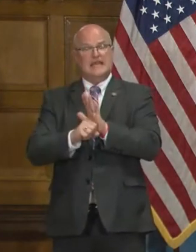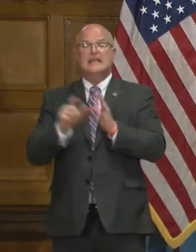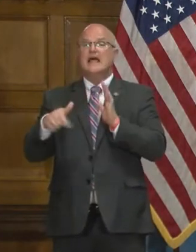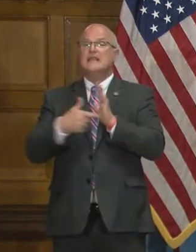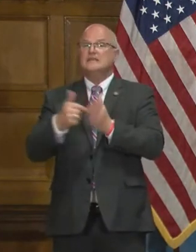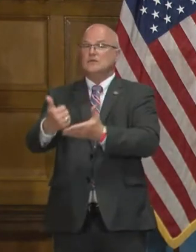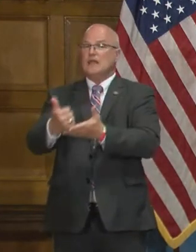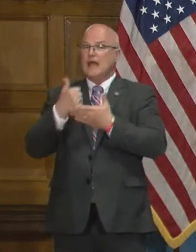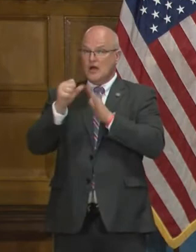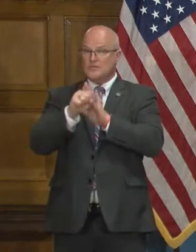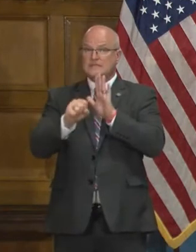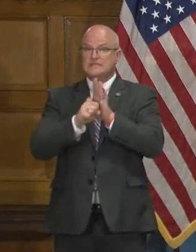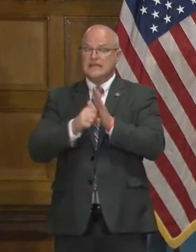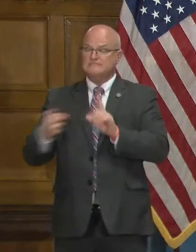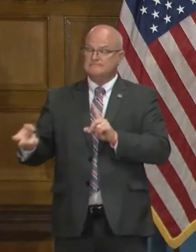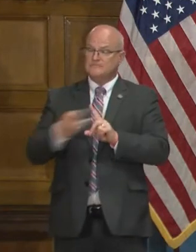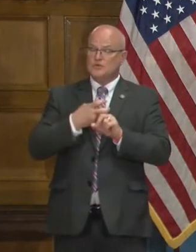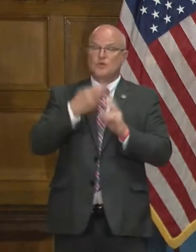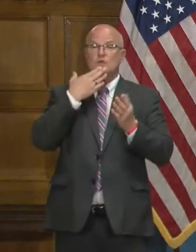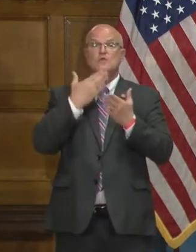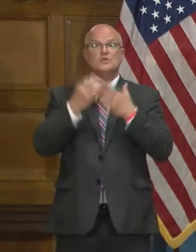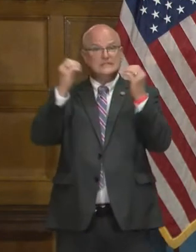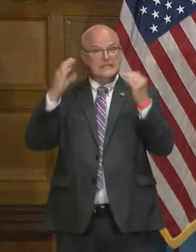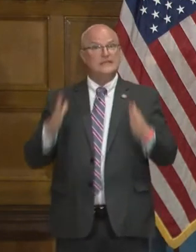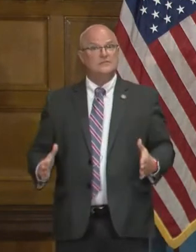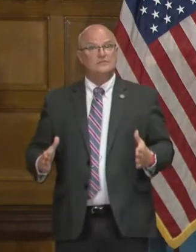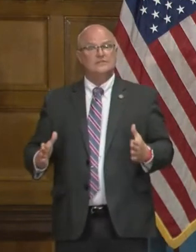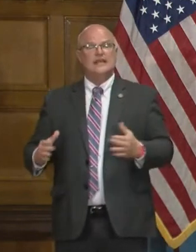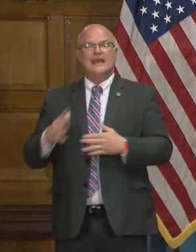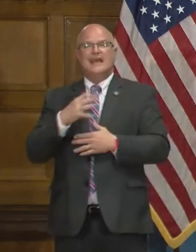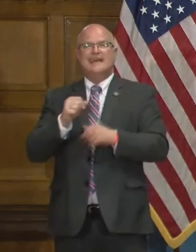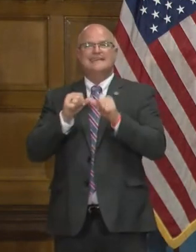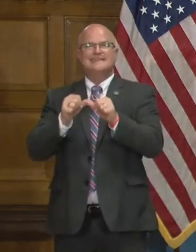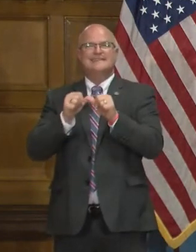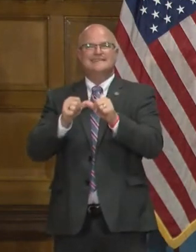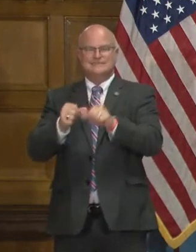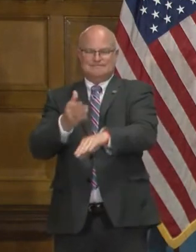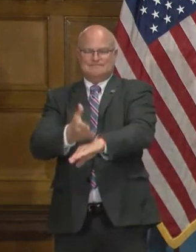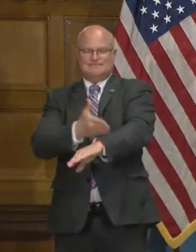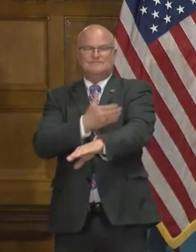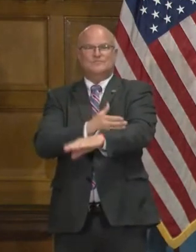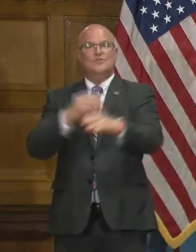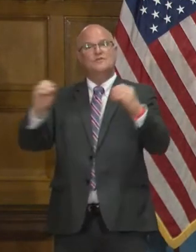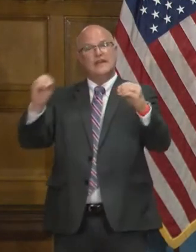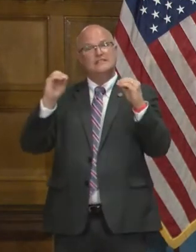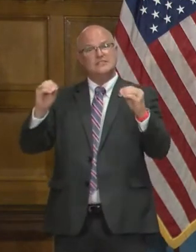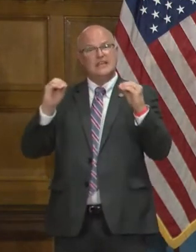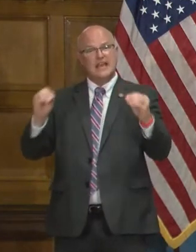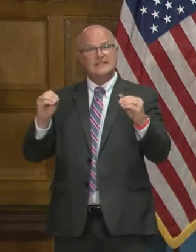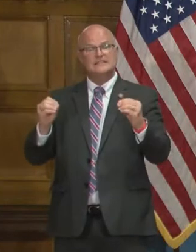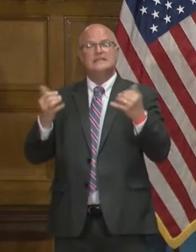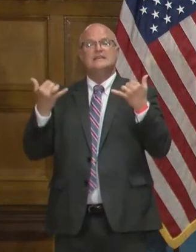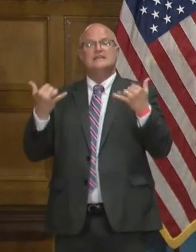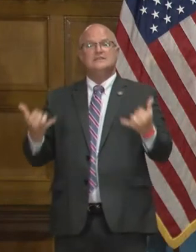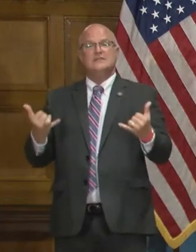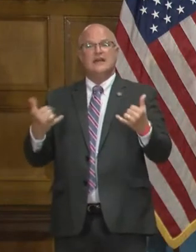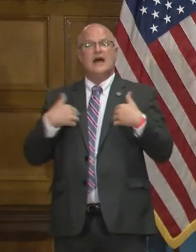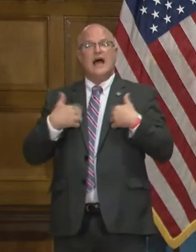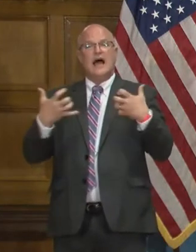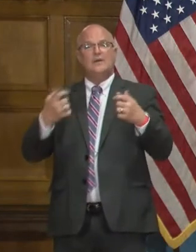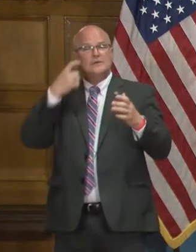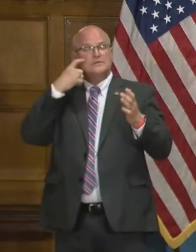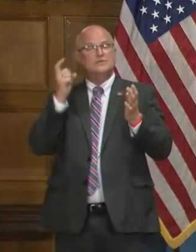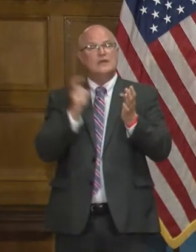will help our state to recruit good teachers, to continue to improve education. And with that, I wanted